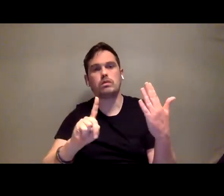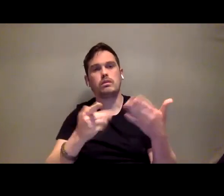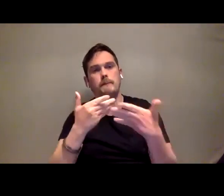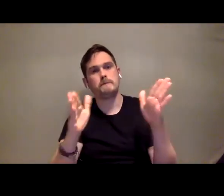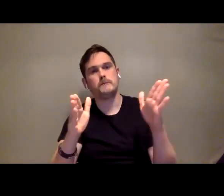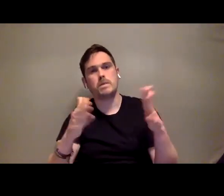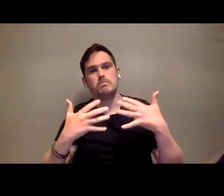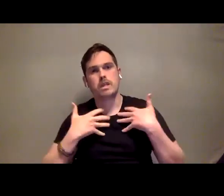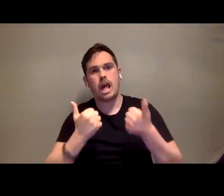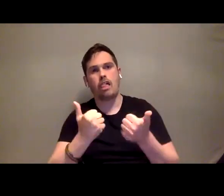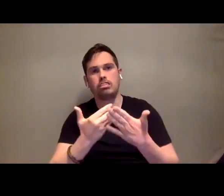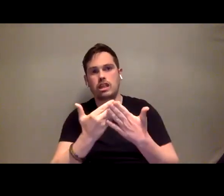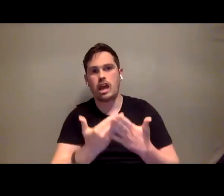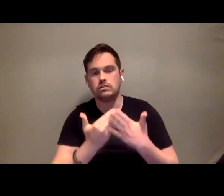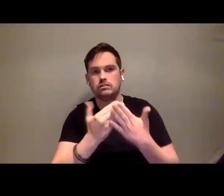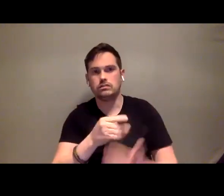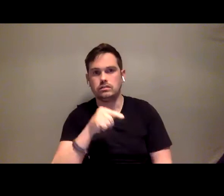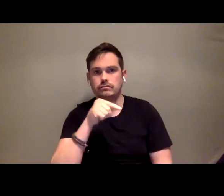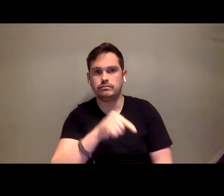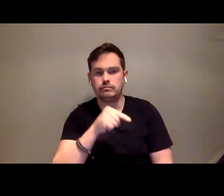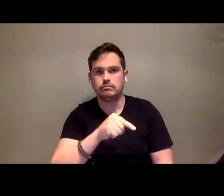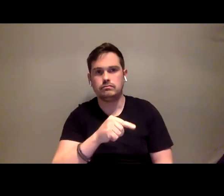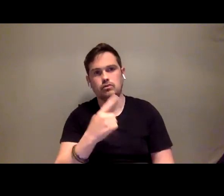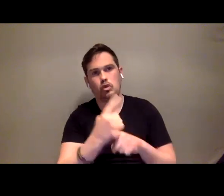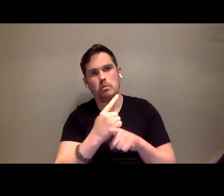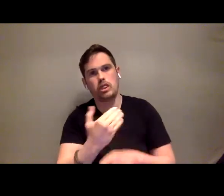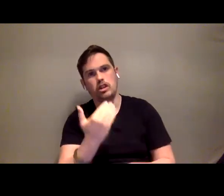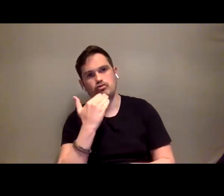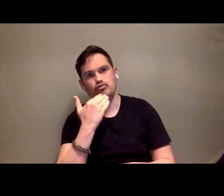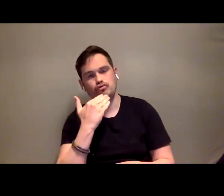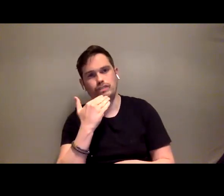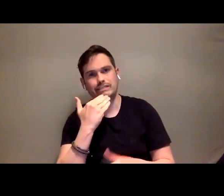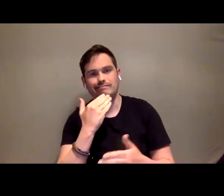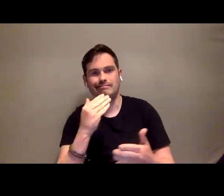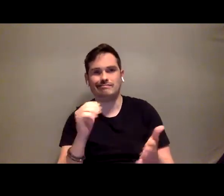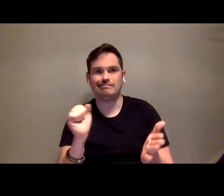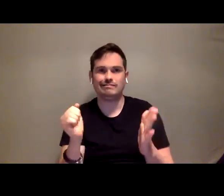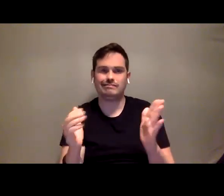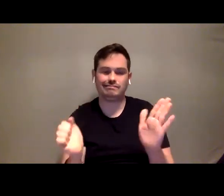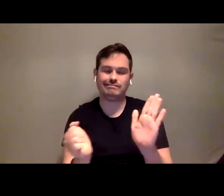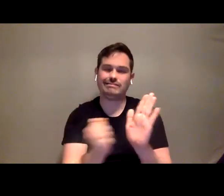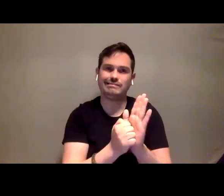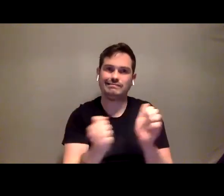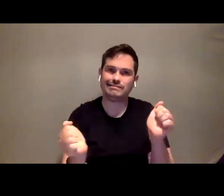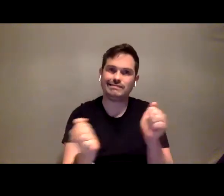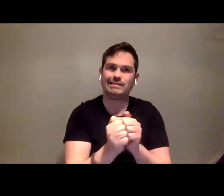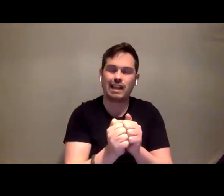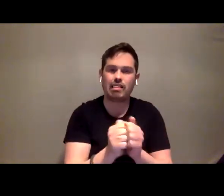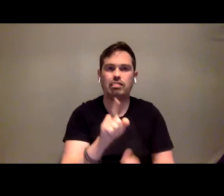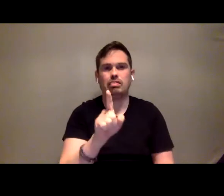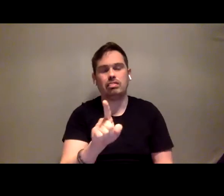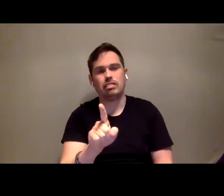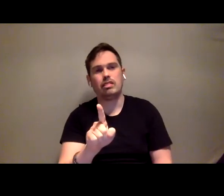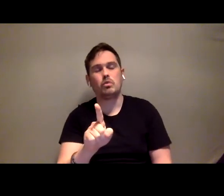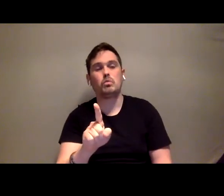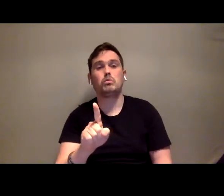over sort of both the public health case from thinking about what the benefits of creating good, well-paid green jobs could